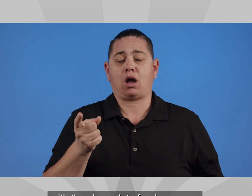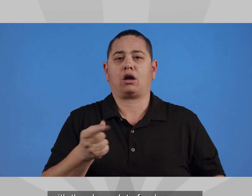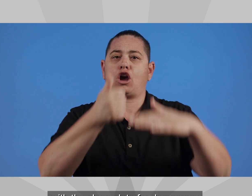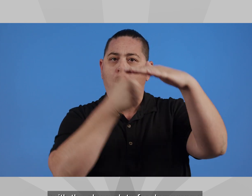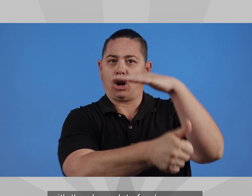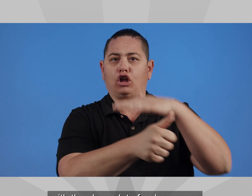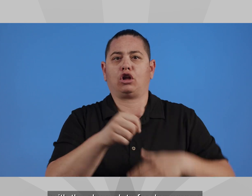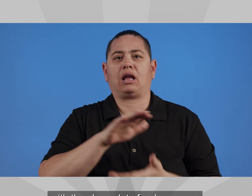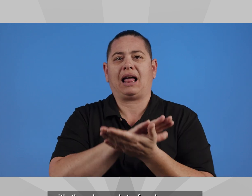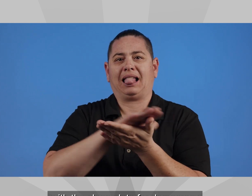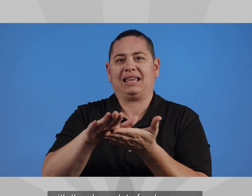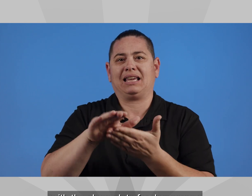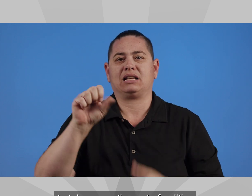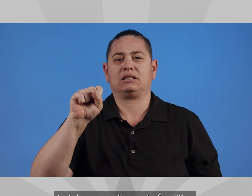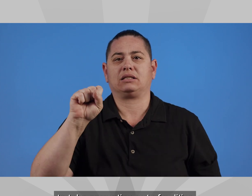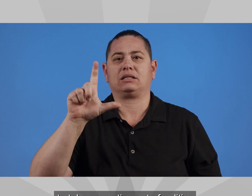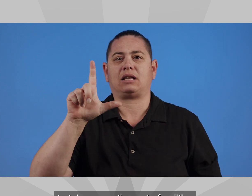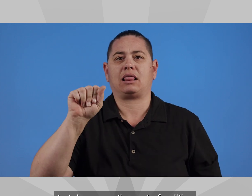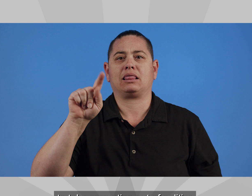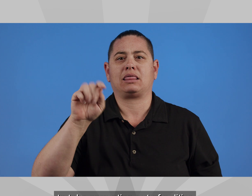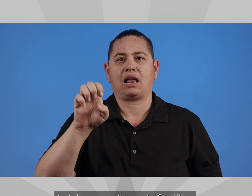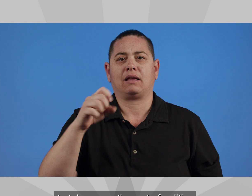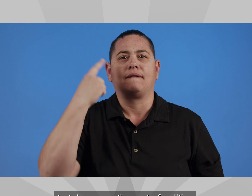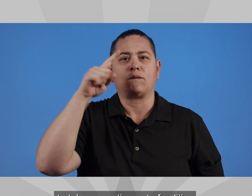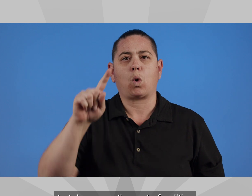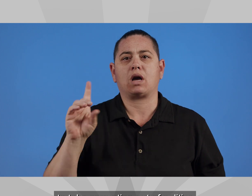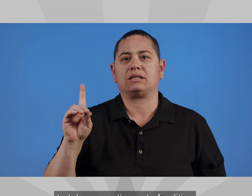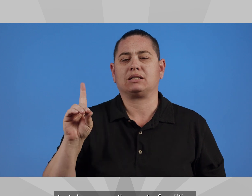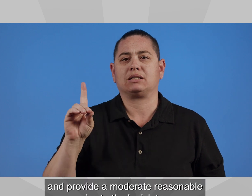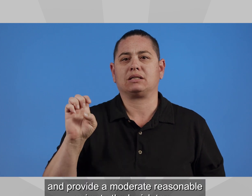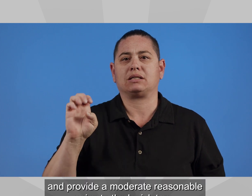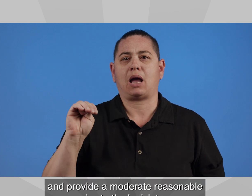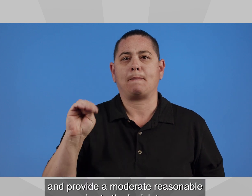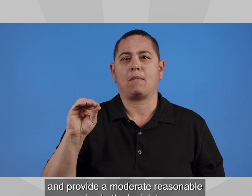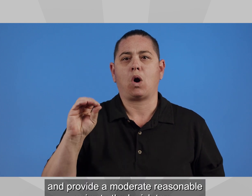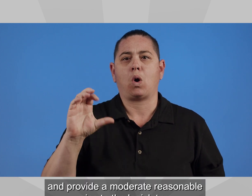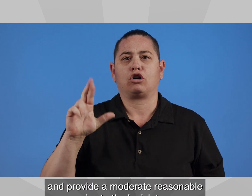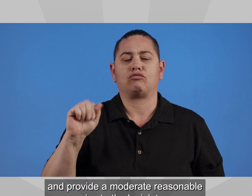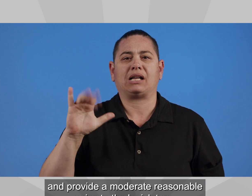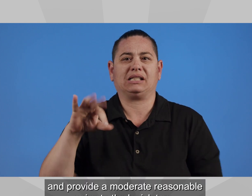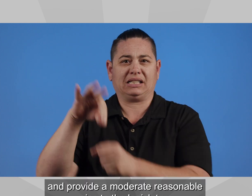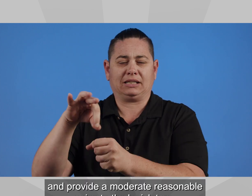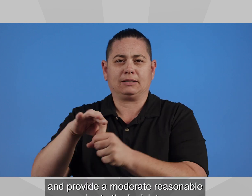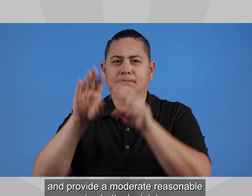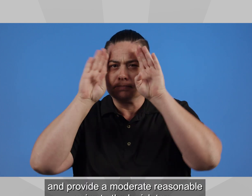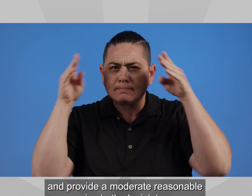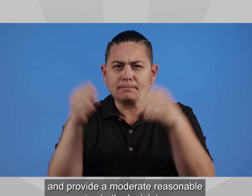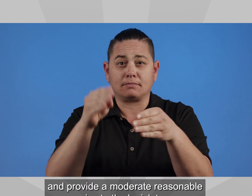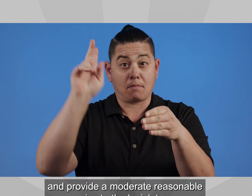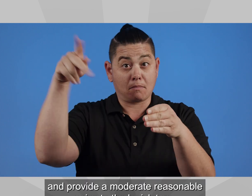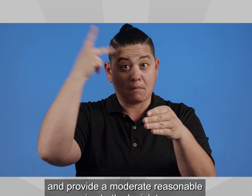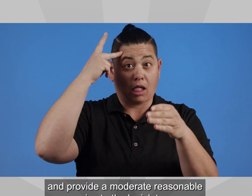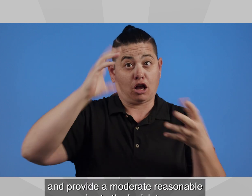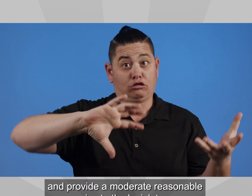Clean Slate for Democracy to take corruption out of politics and provide a moderate, reasonable voice